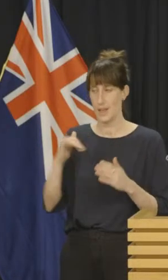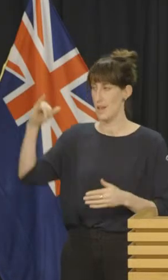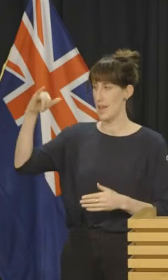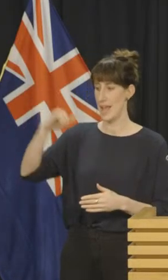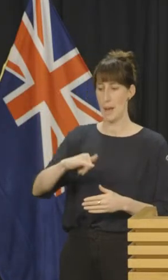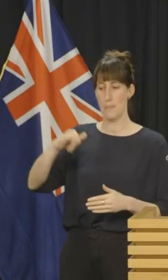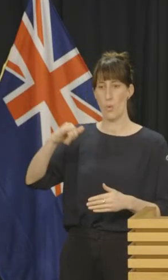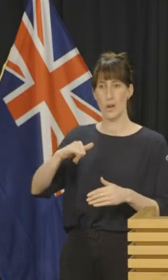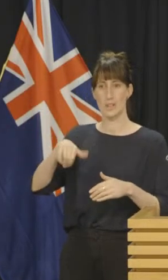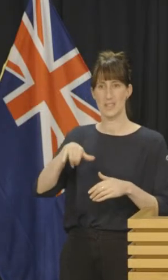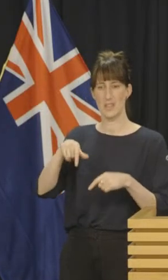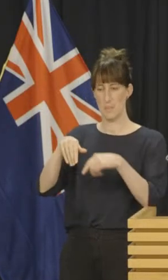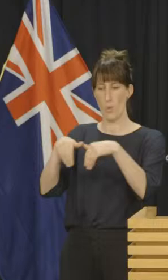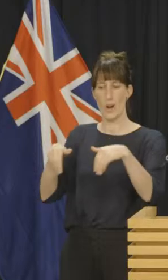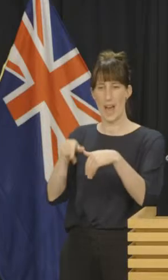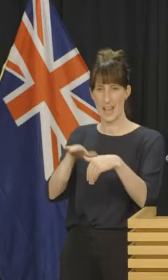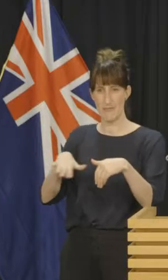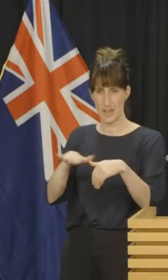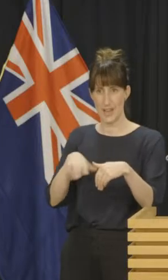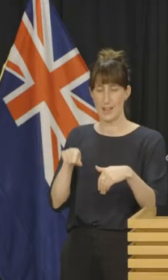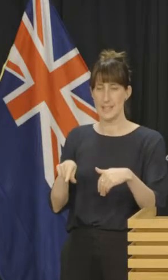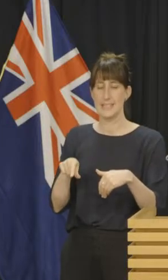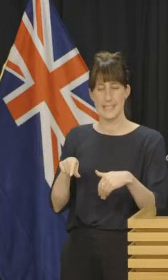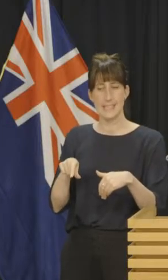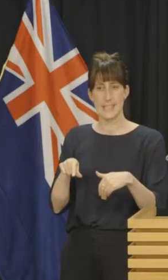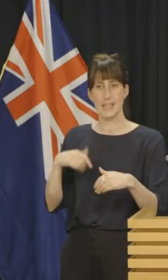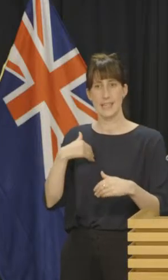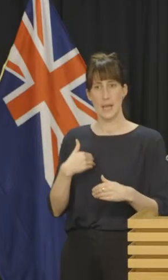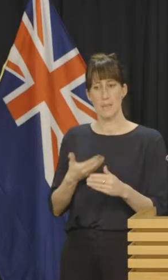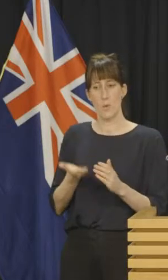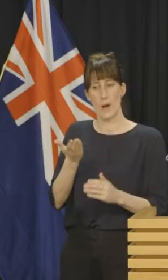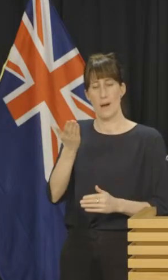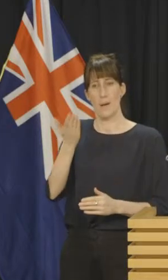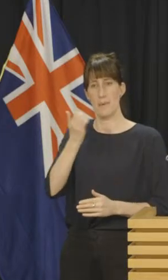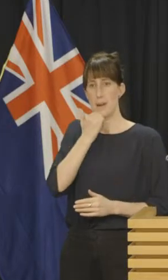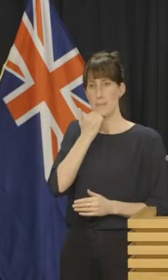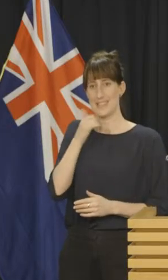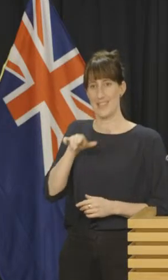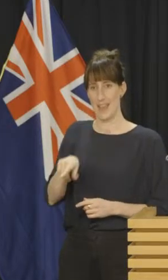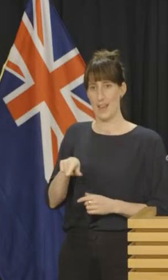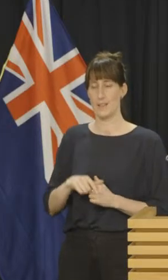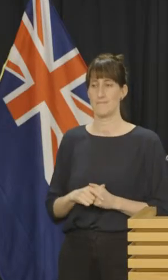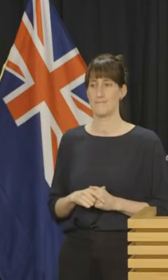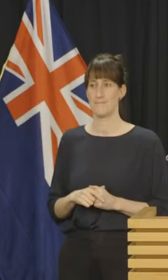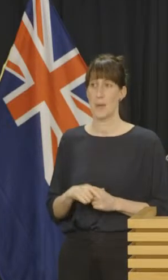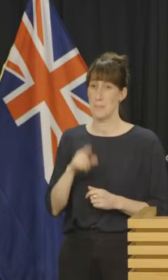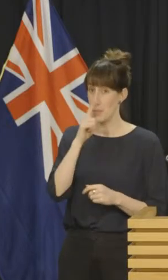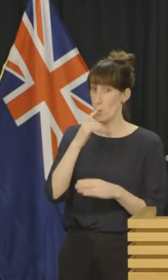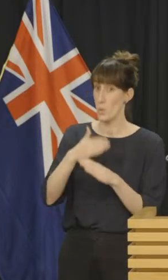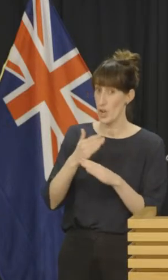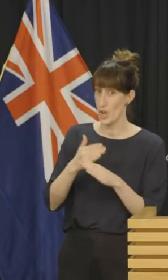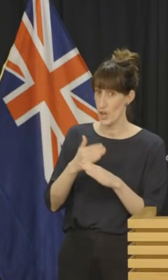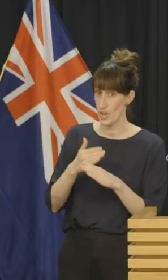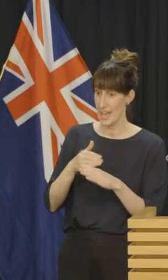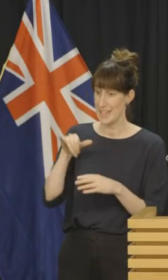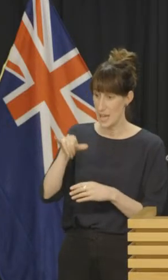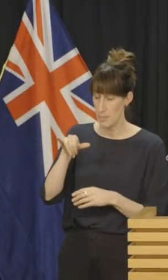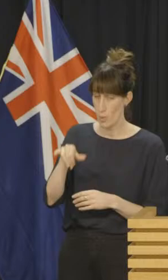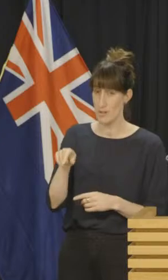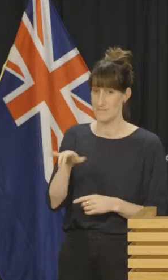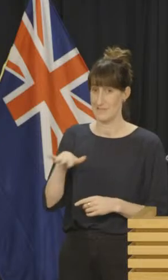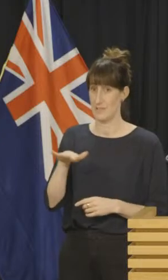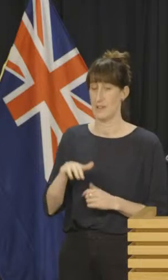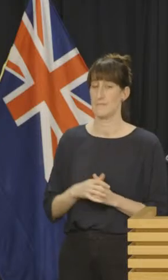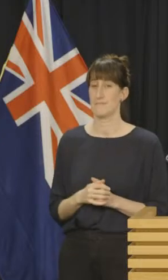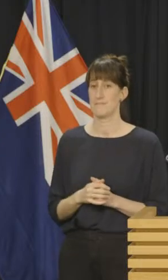very closely with the ministry, with all those who are working at the border to get those numbers up. Those are people working at the border. So we've